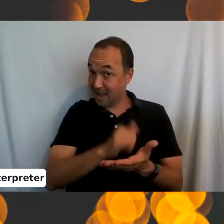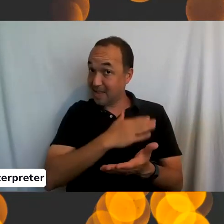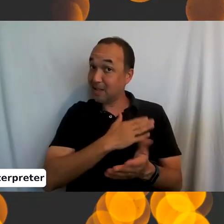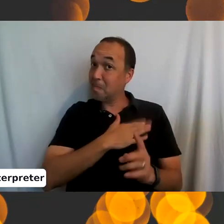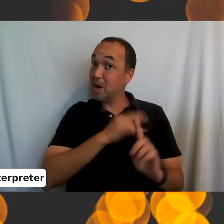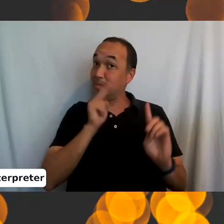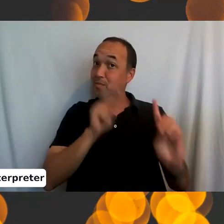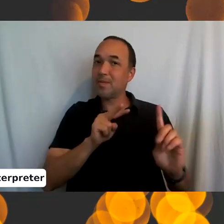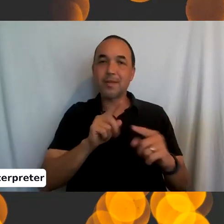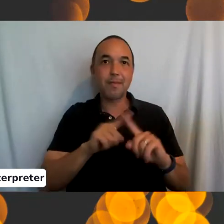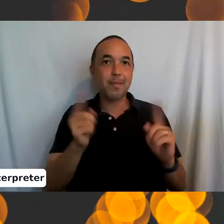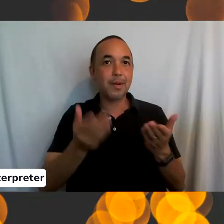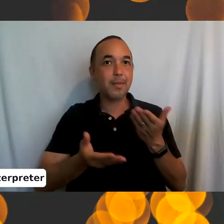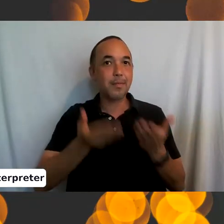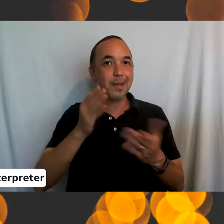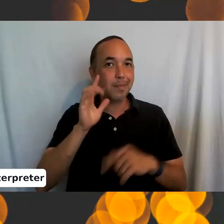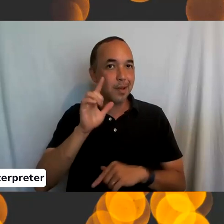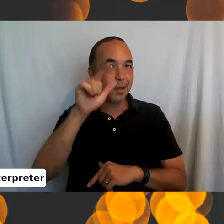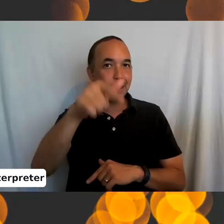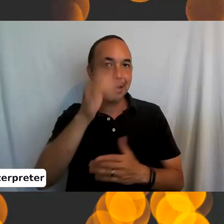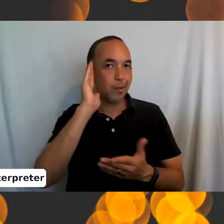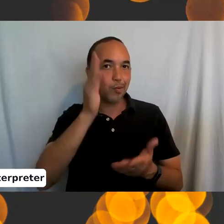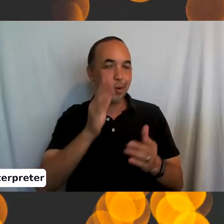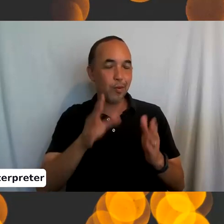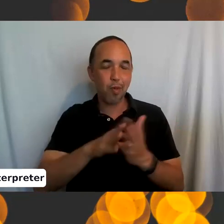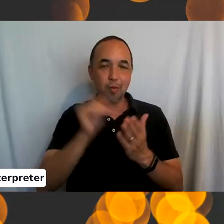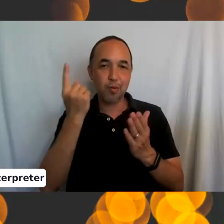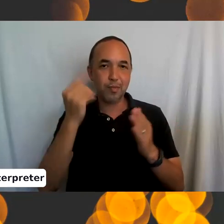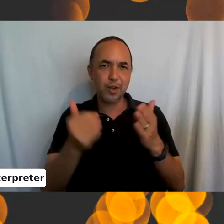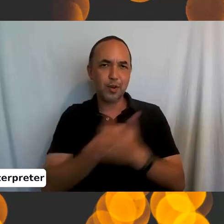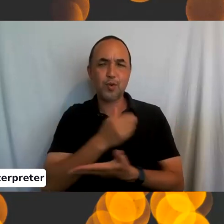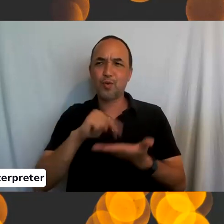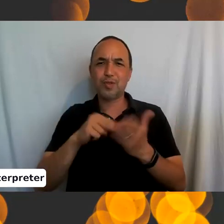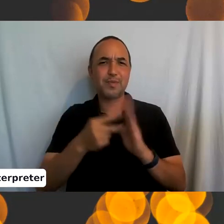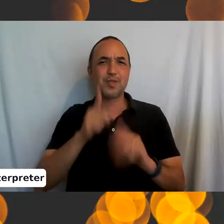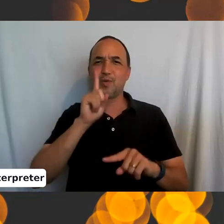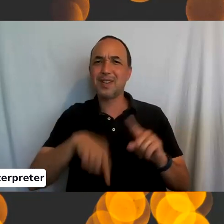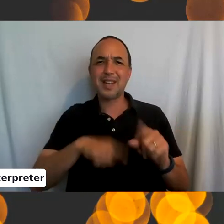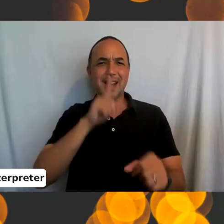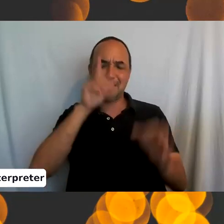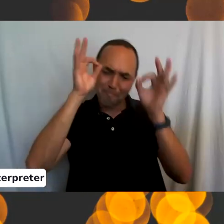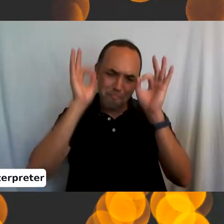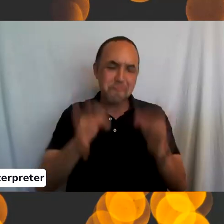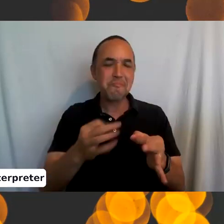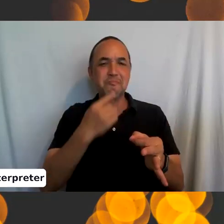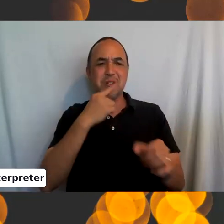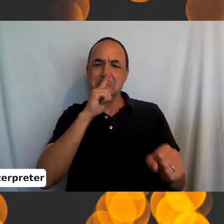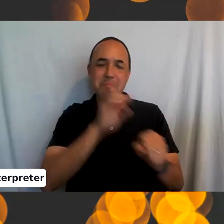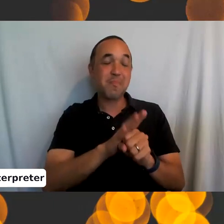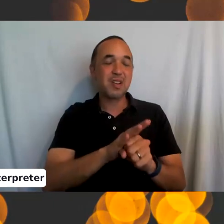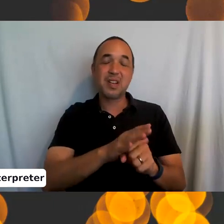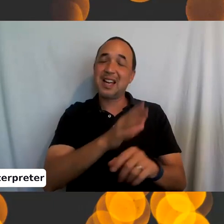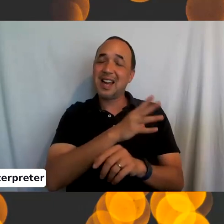but one day it might be explained to us in a completely different way. And it's one of the most unprovable things. It's very much a